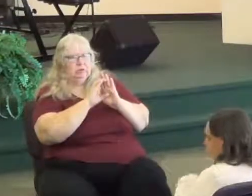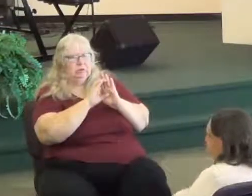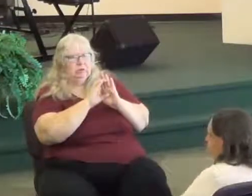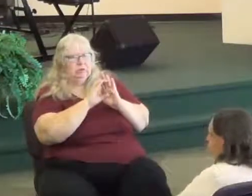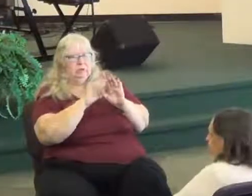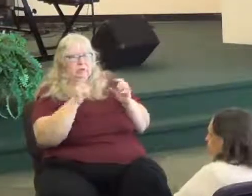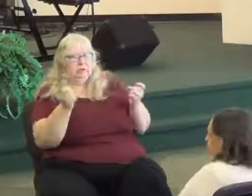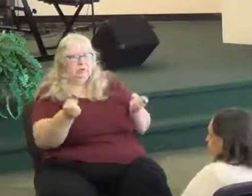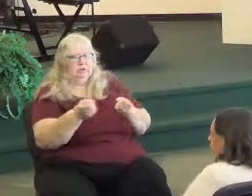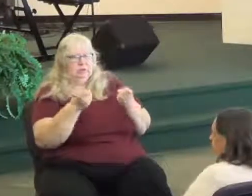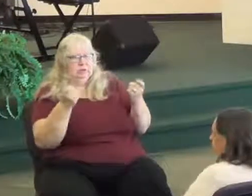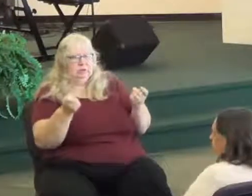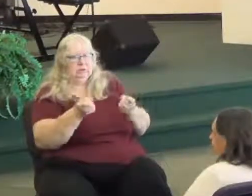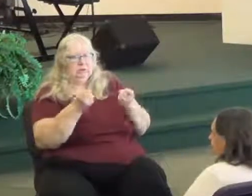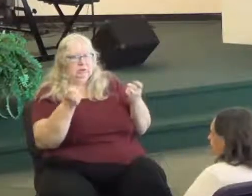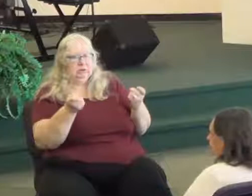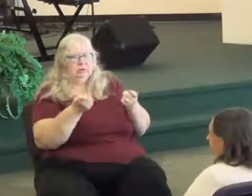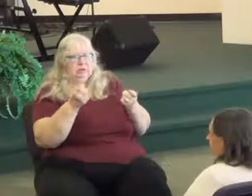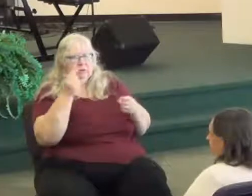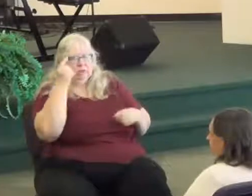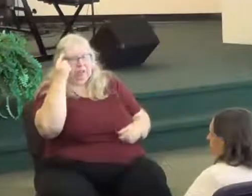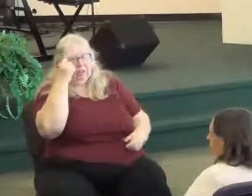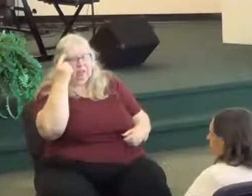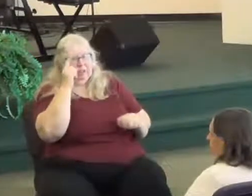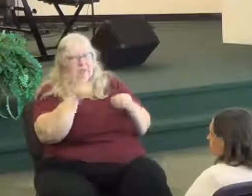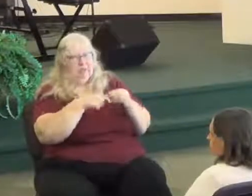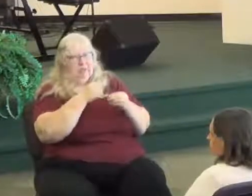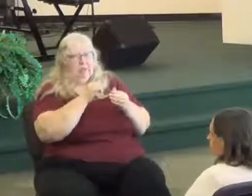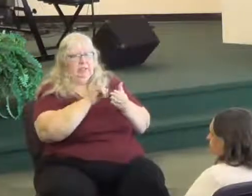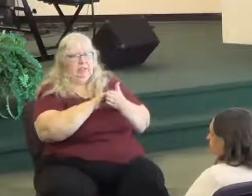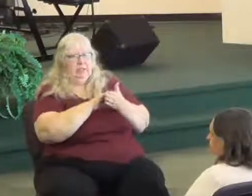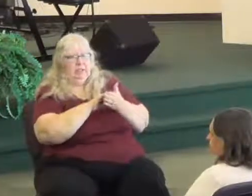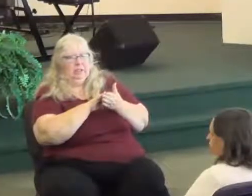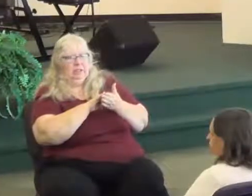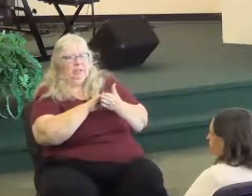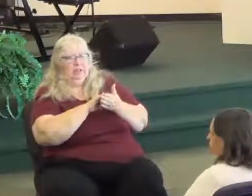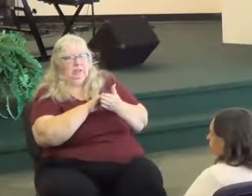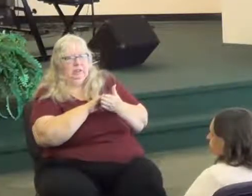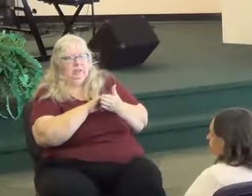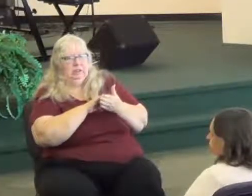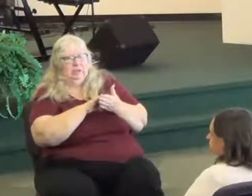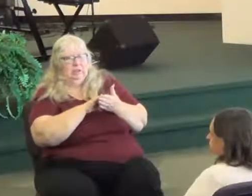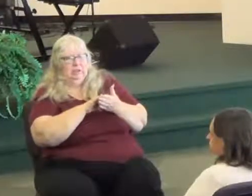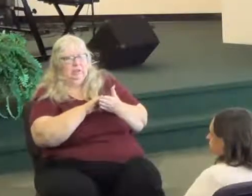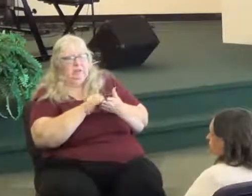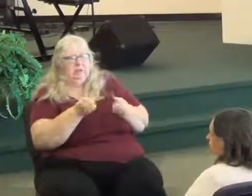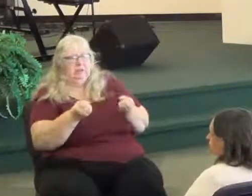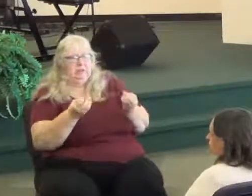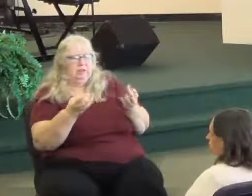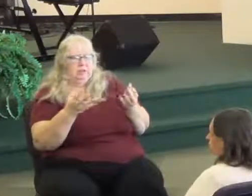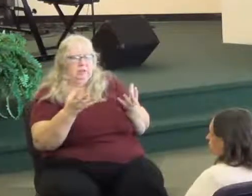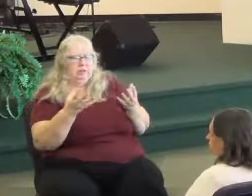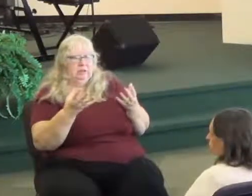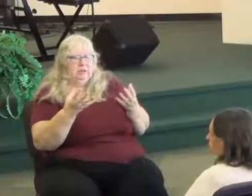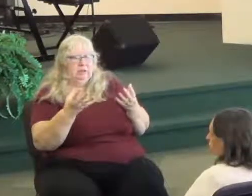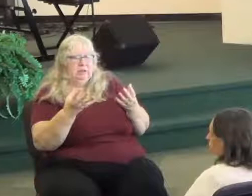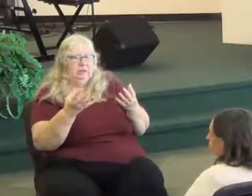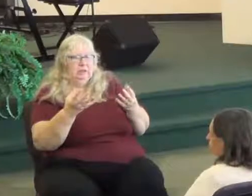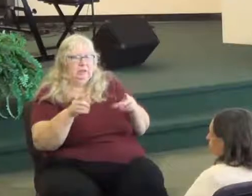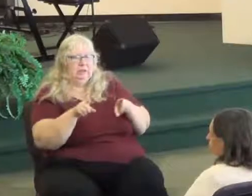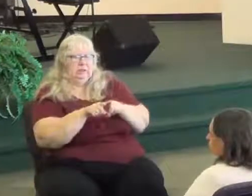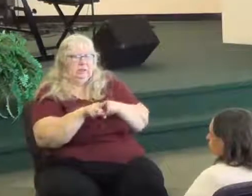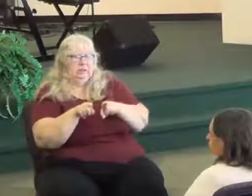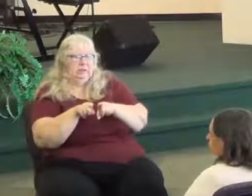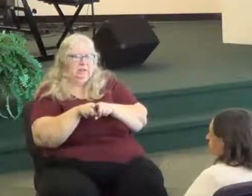sin. Think about it. There's a lot of illustrative correlations here. Sin, like leprosy